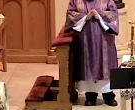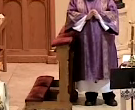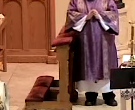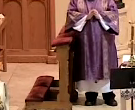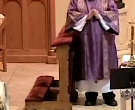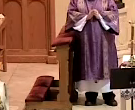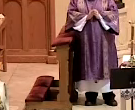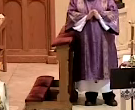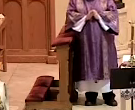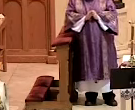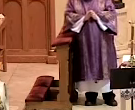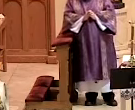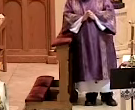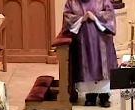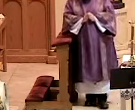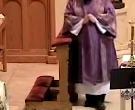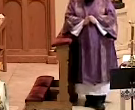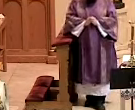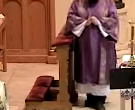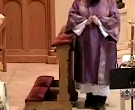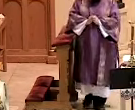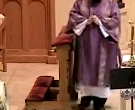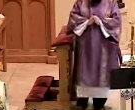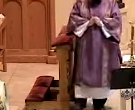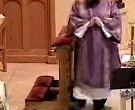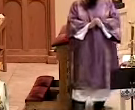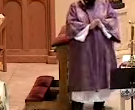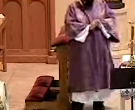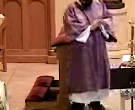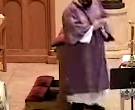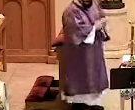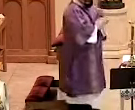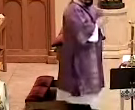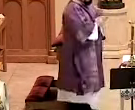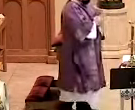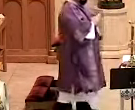Members of his body,